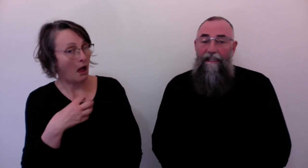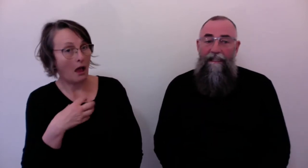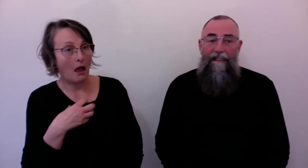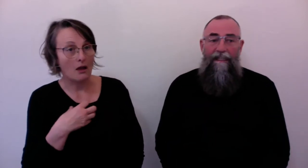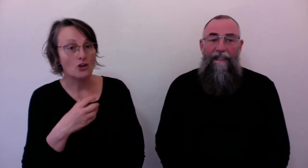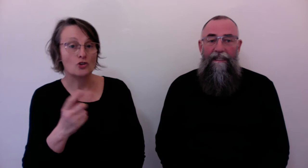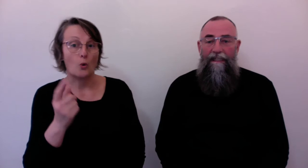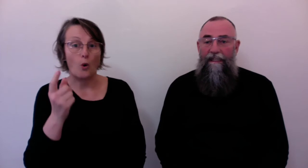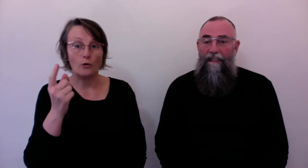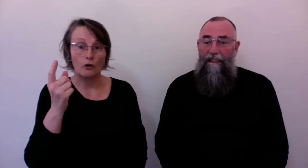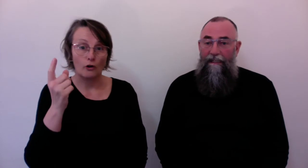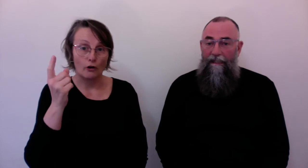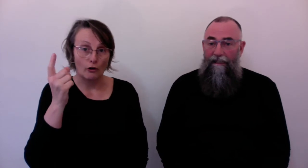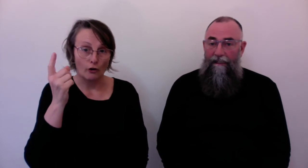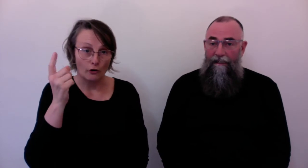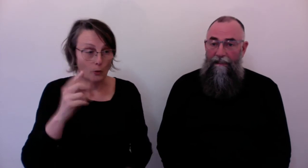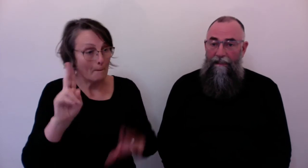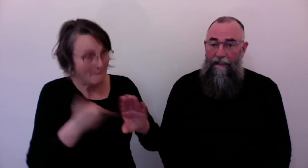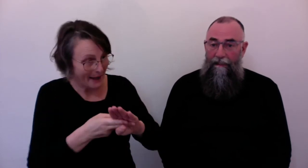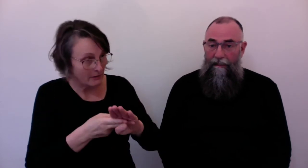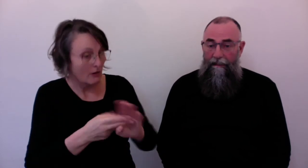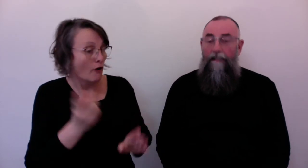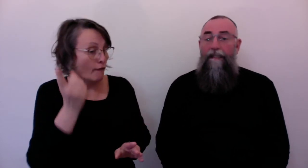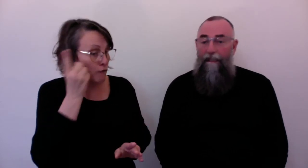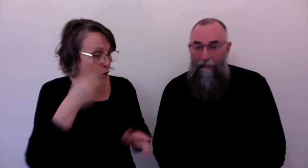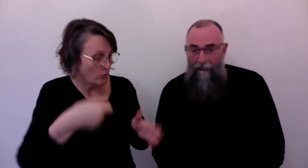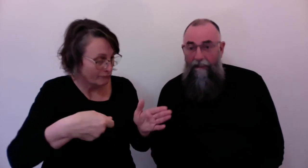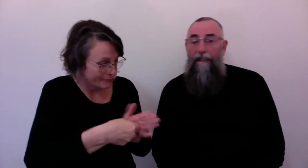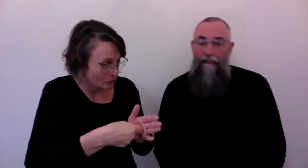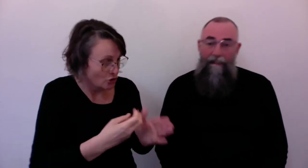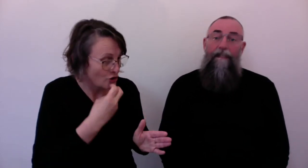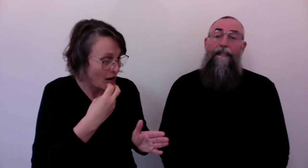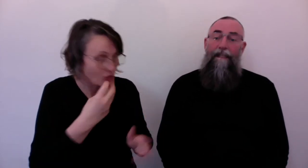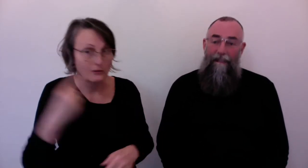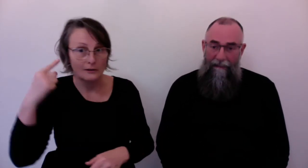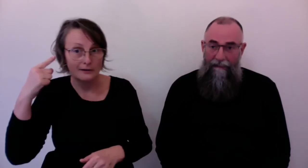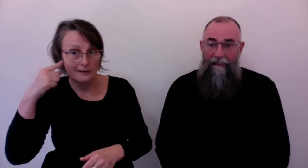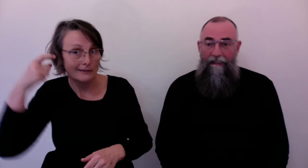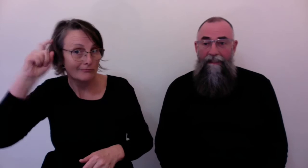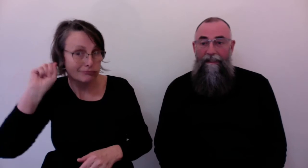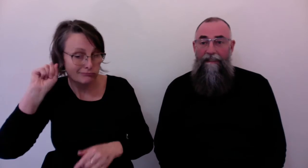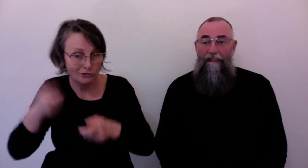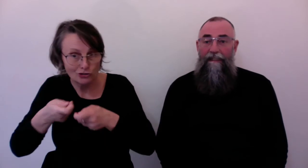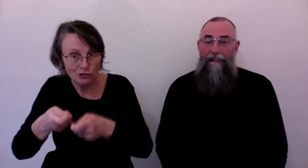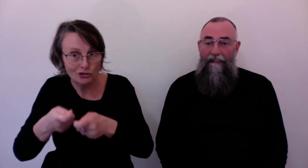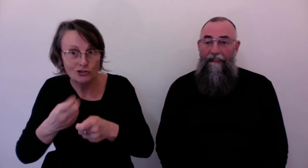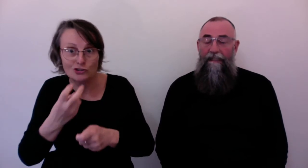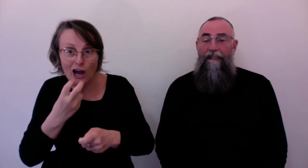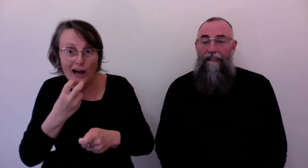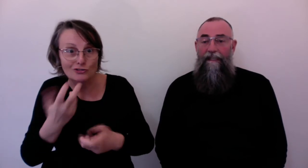yep, watch, charging, ear, charge? No, it's just 2 batteries, and they last for 3 days. And then I just bought